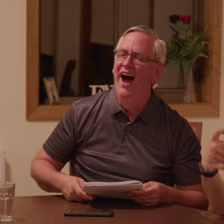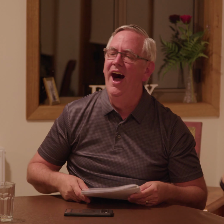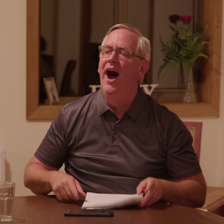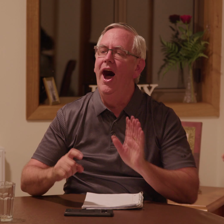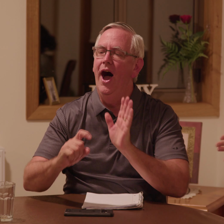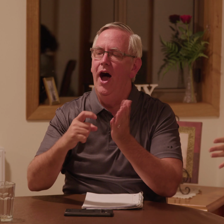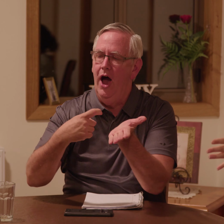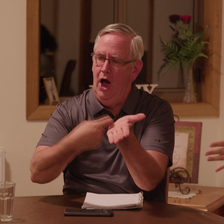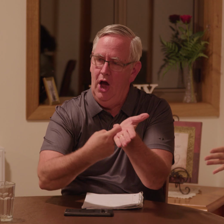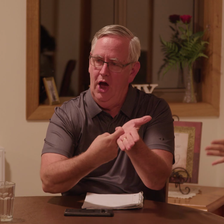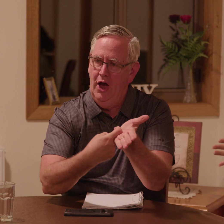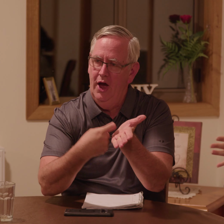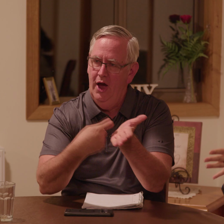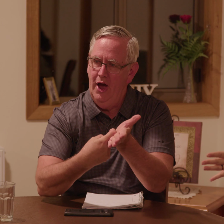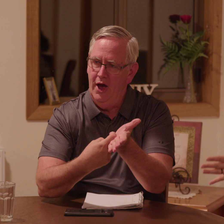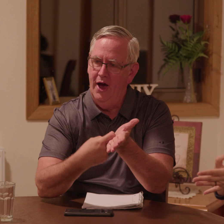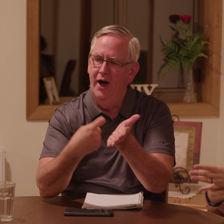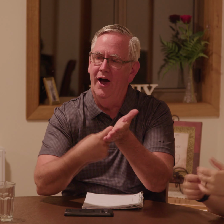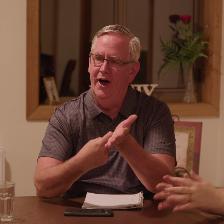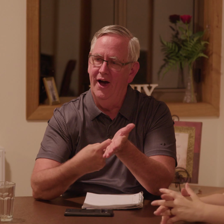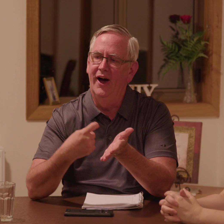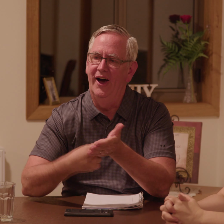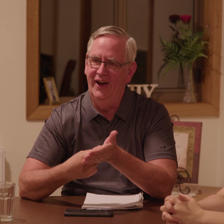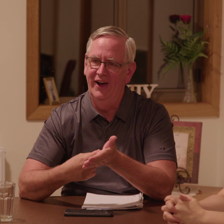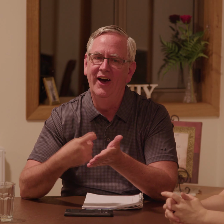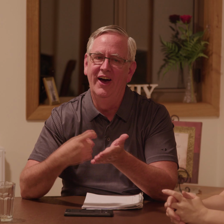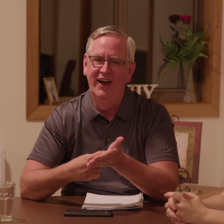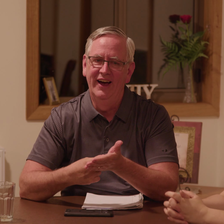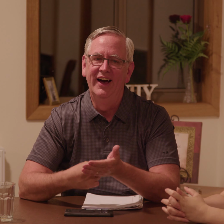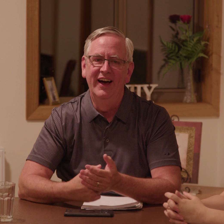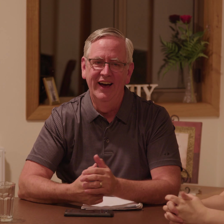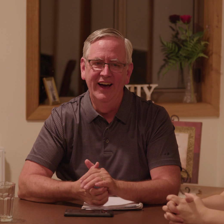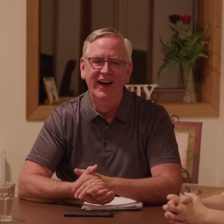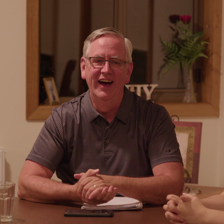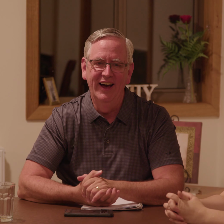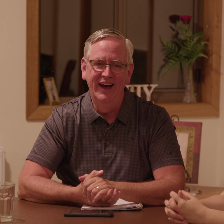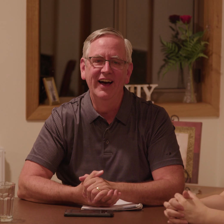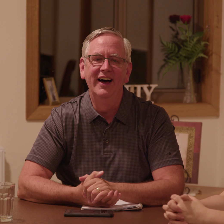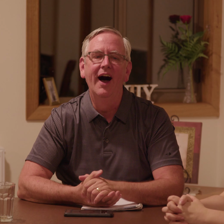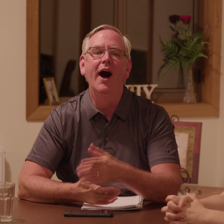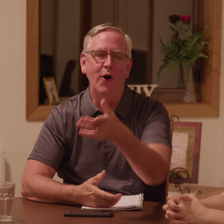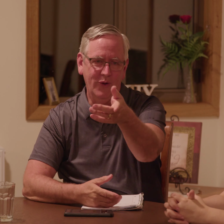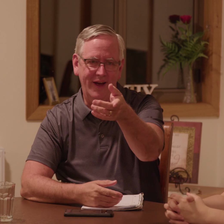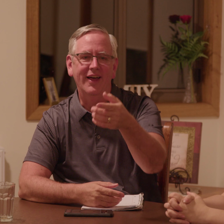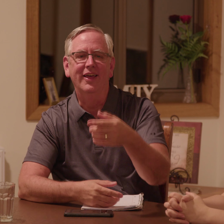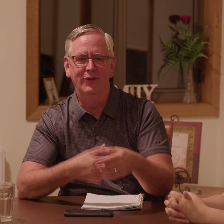So What is it, Mel? Oh, yeah. Millbrook. Melrose? Millbrook. Just up the road from Wesburn. Oh,